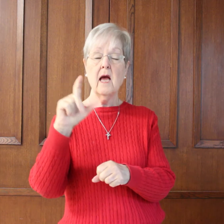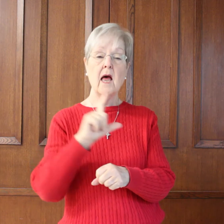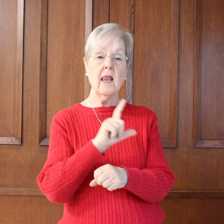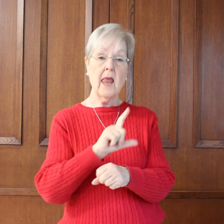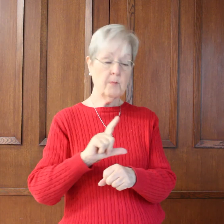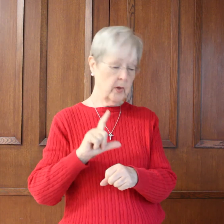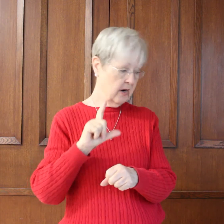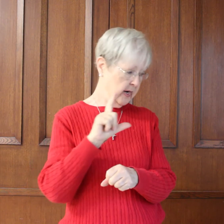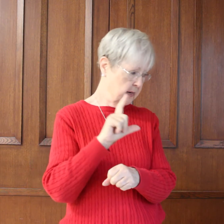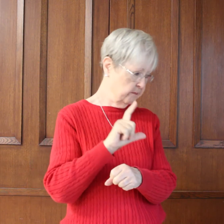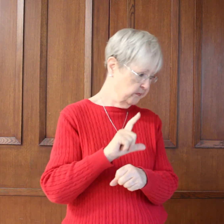Library.